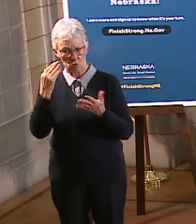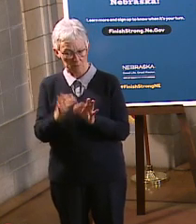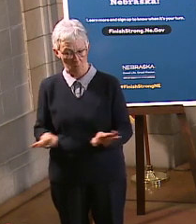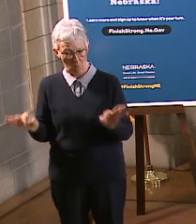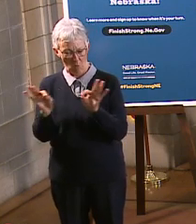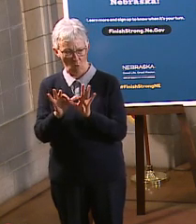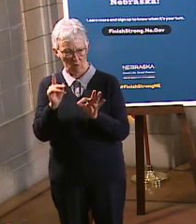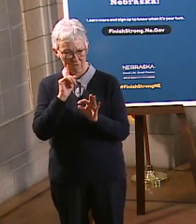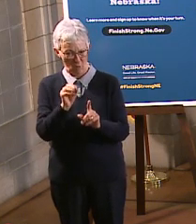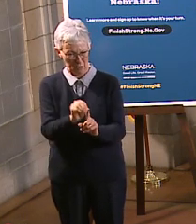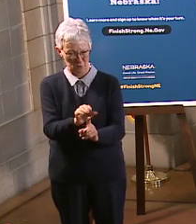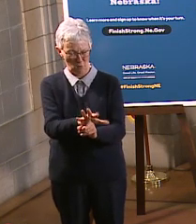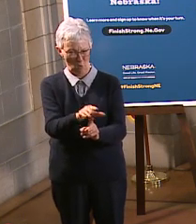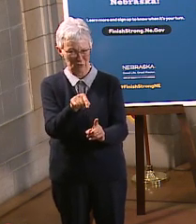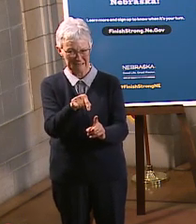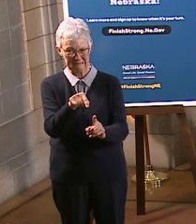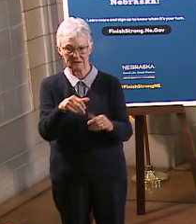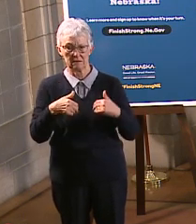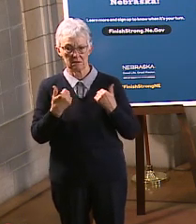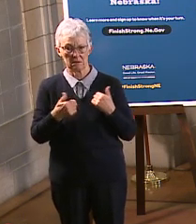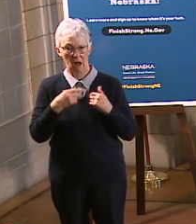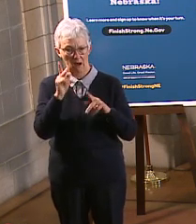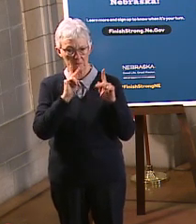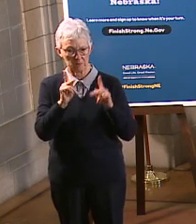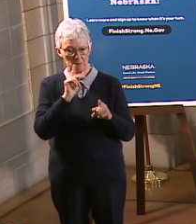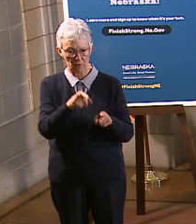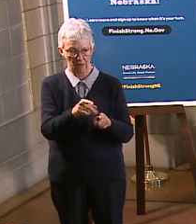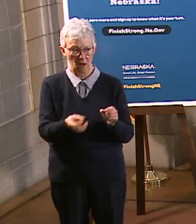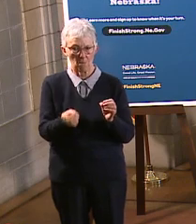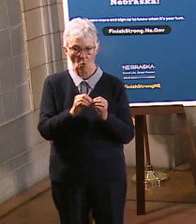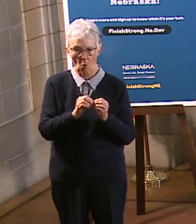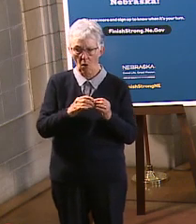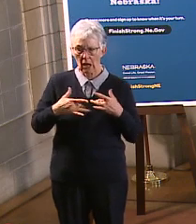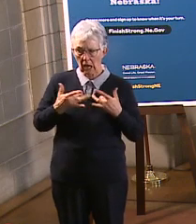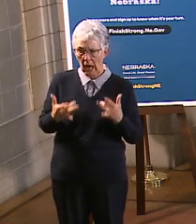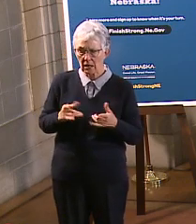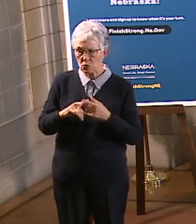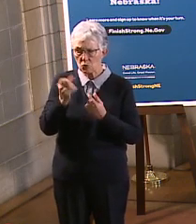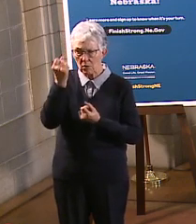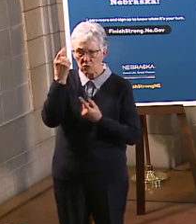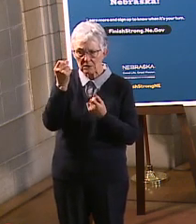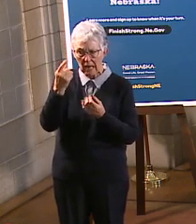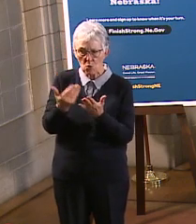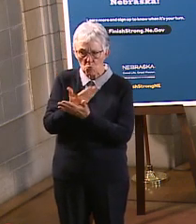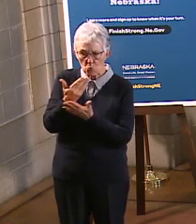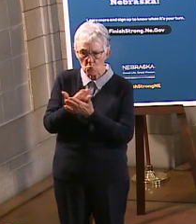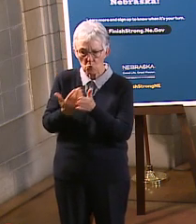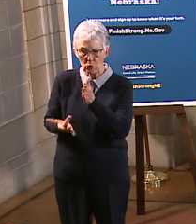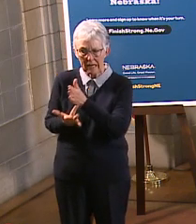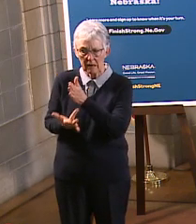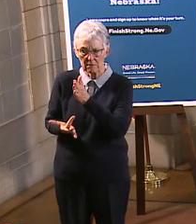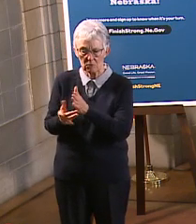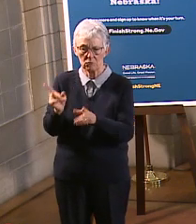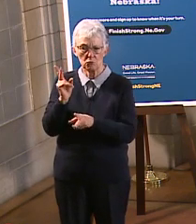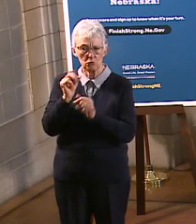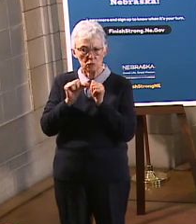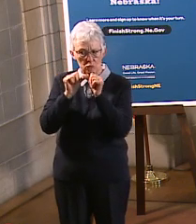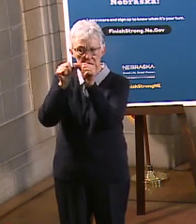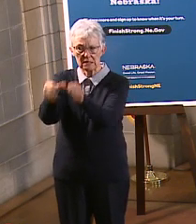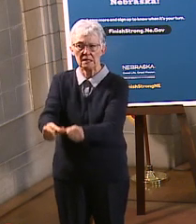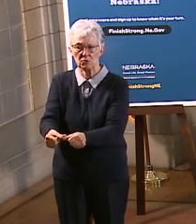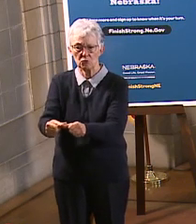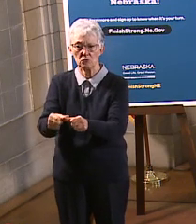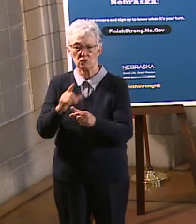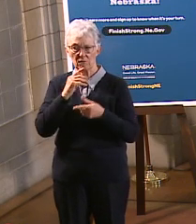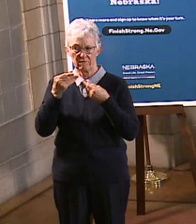the ones most likely to adopt the new technologies and new innovations and be able to keep pushing agriculture forward to be able to feed that growing